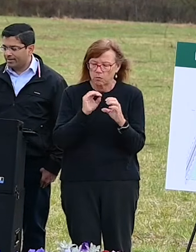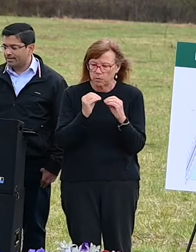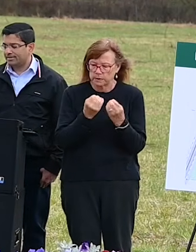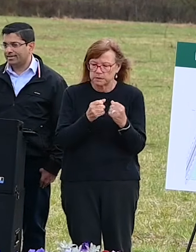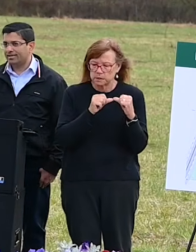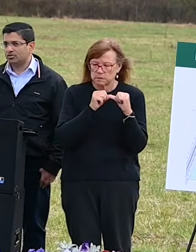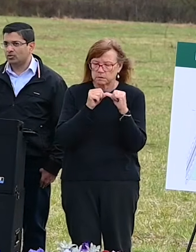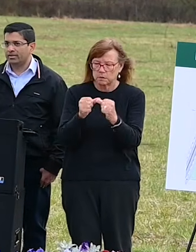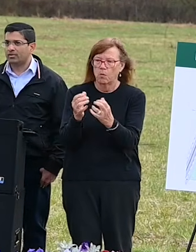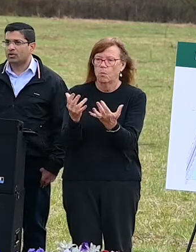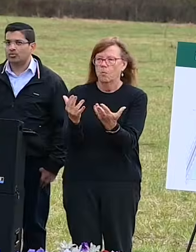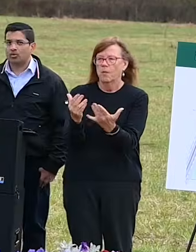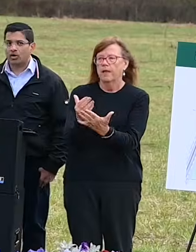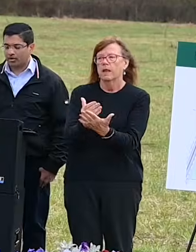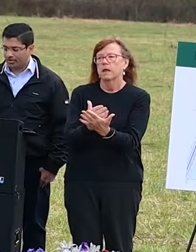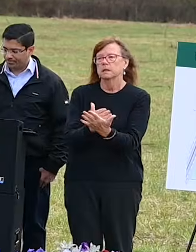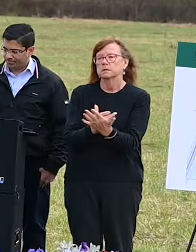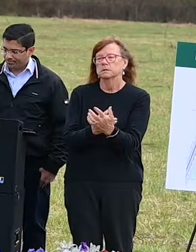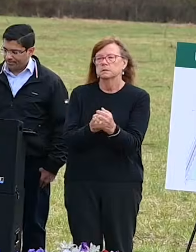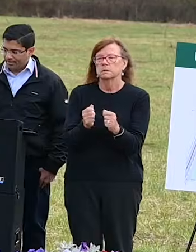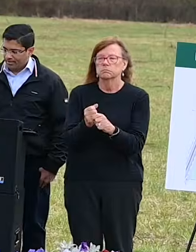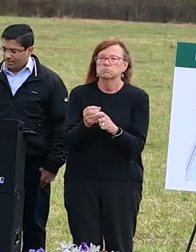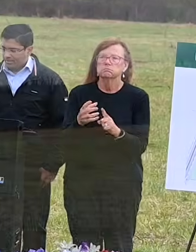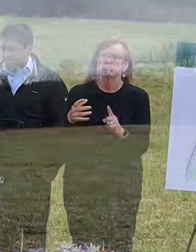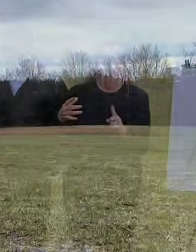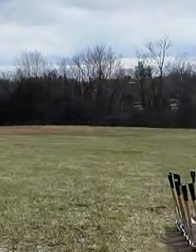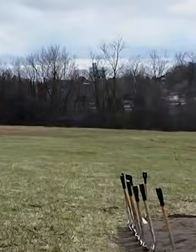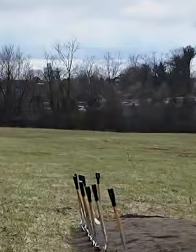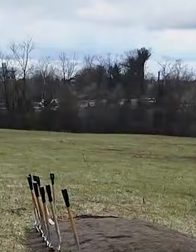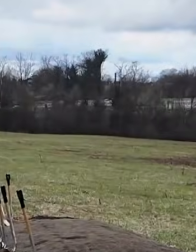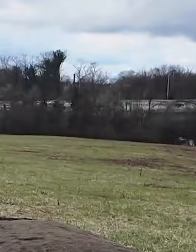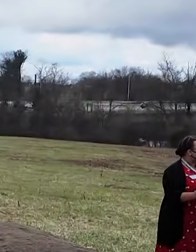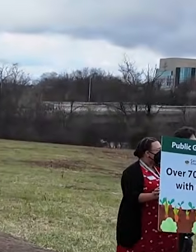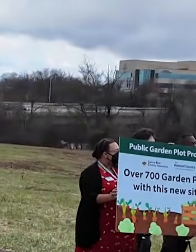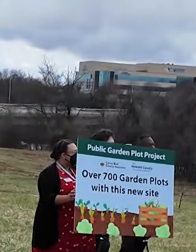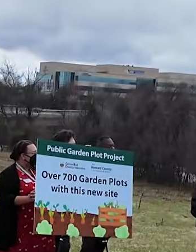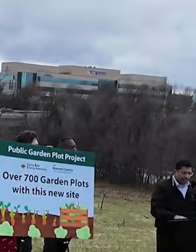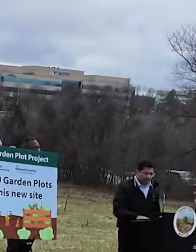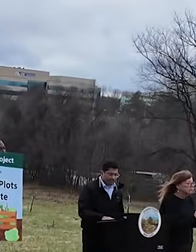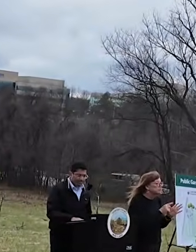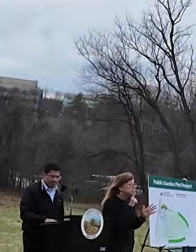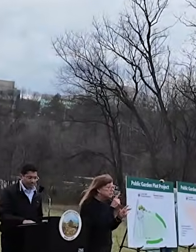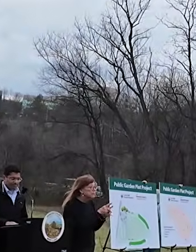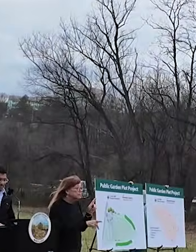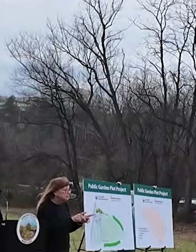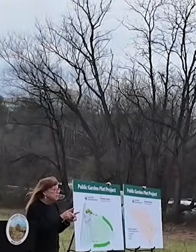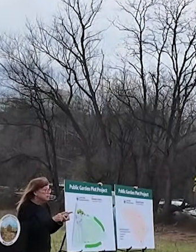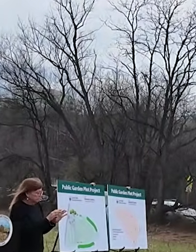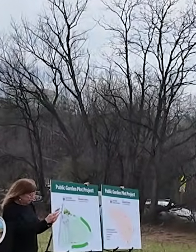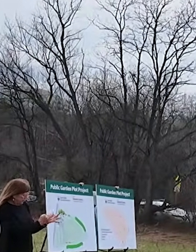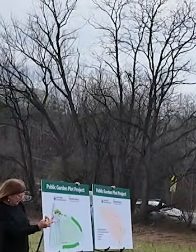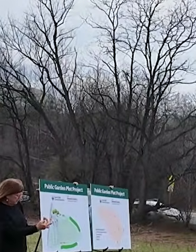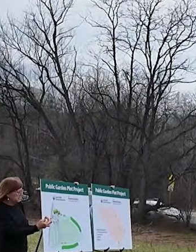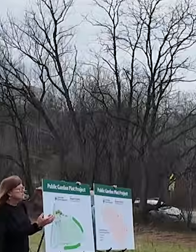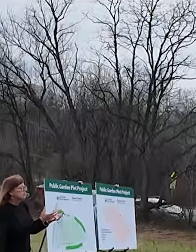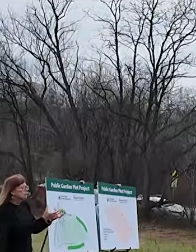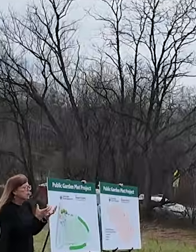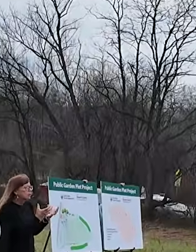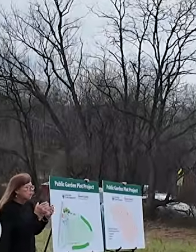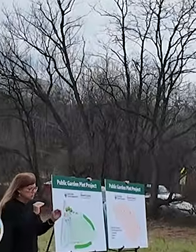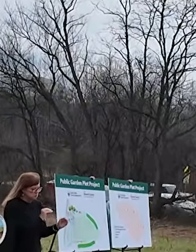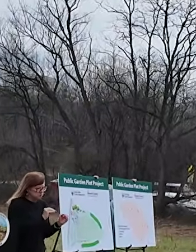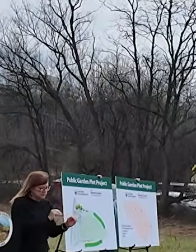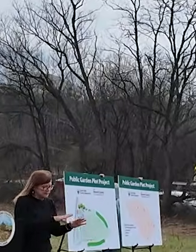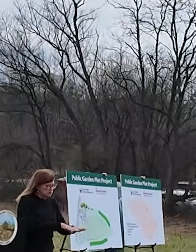a wait list that has only grown longer. That wait list represents real people, families who want to teach